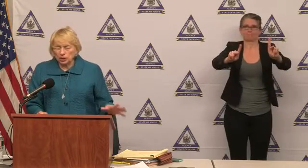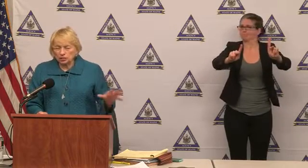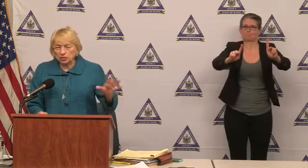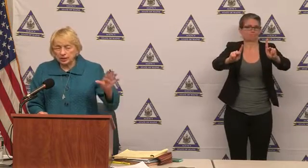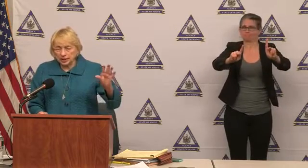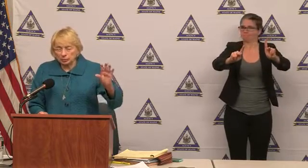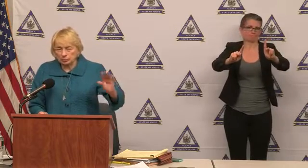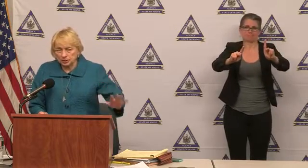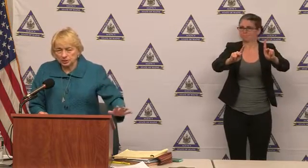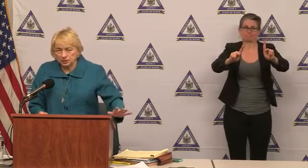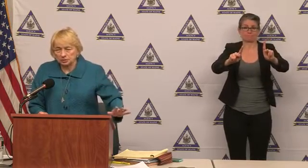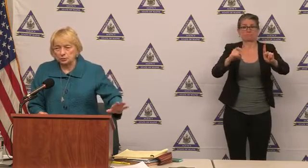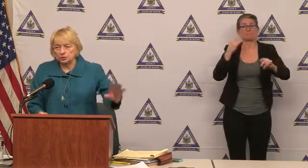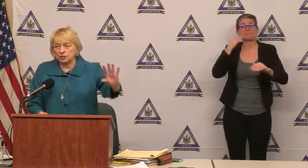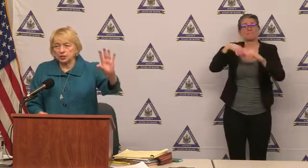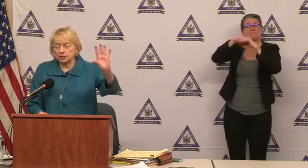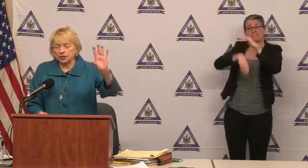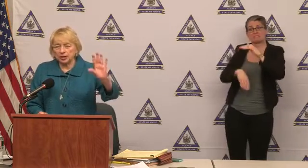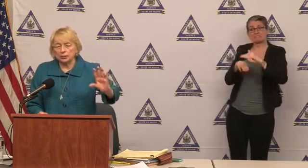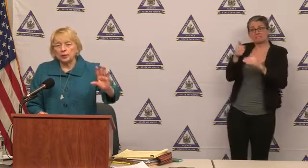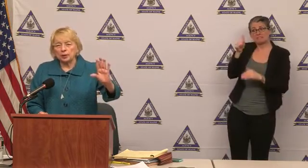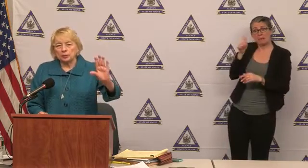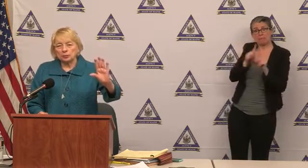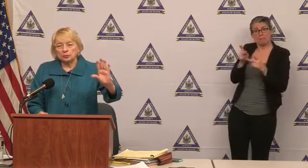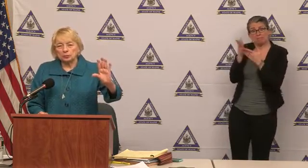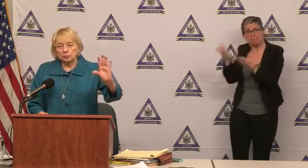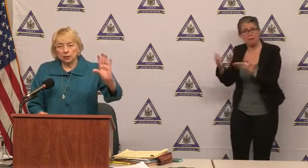we're not shutting down businesses, we're shutting down